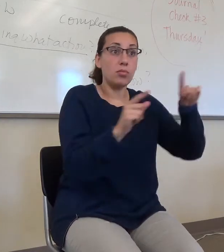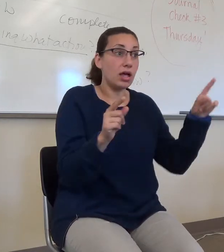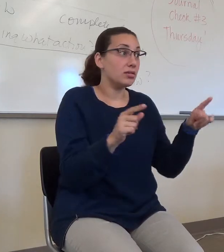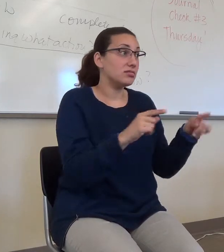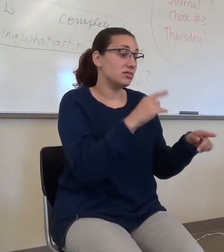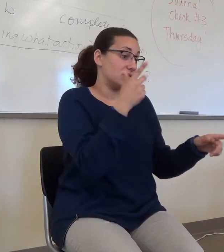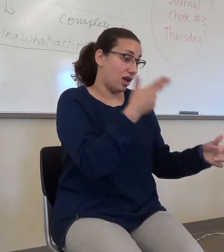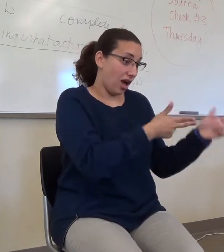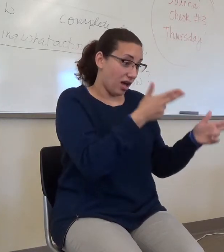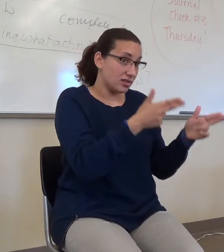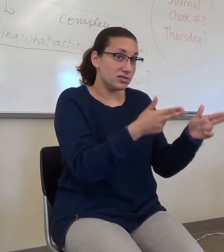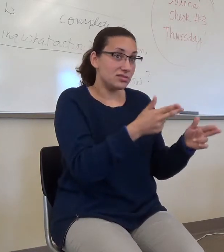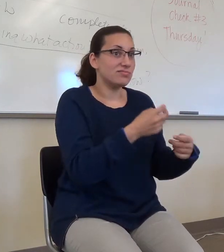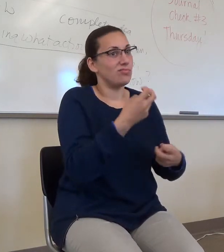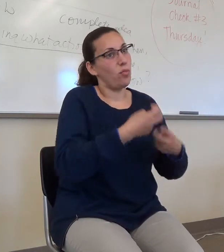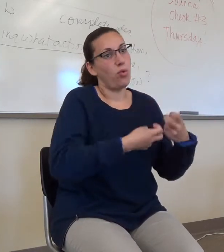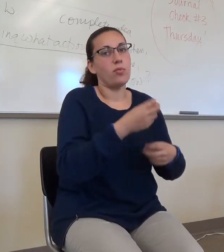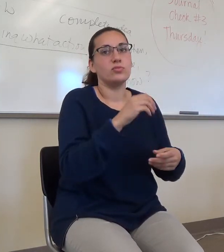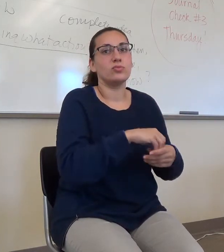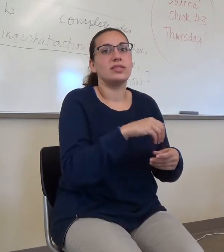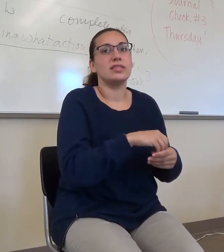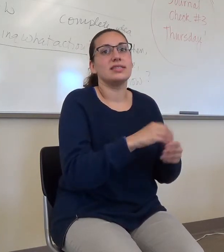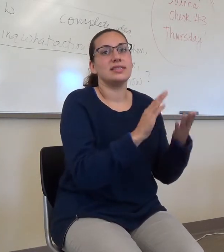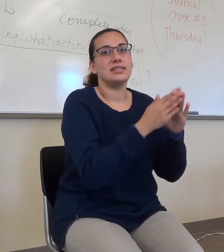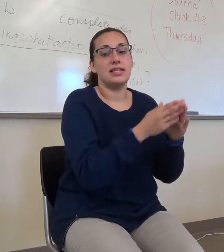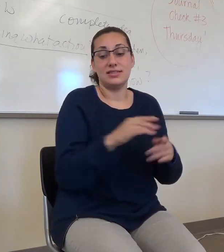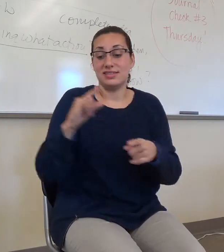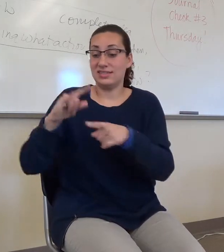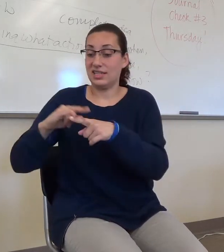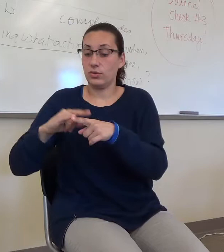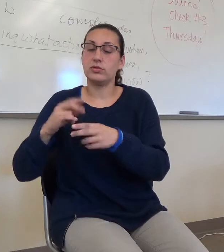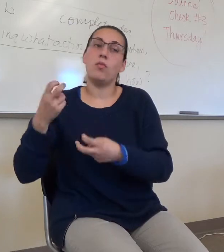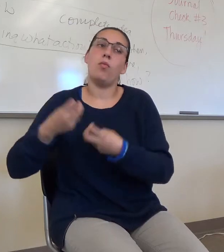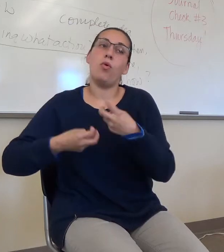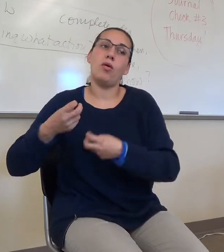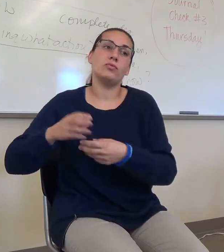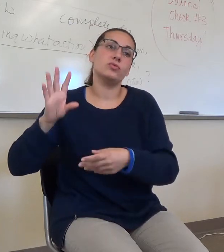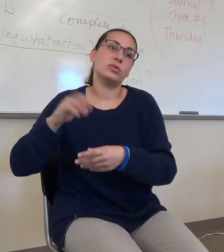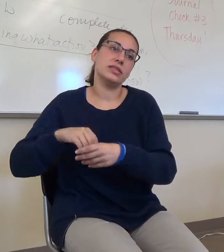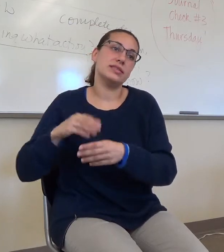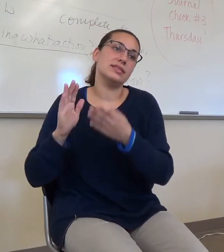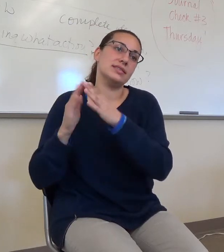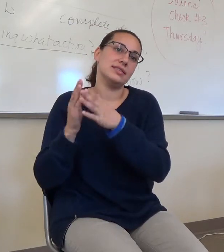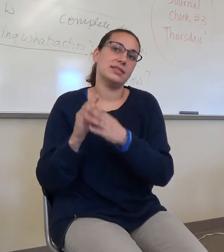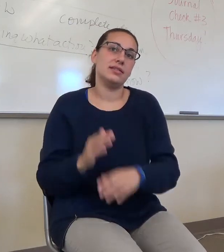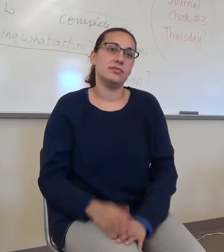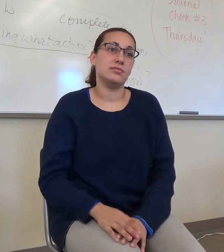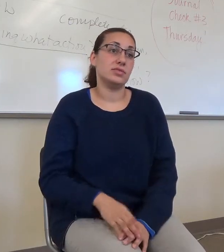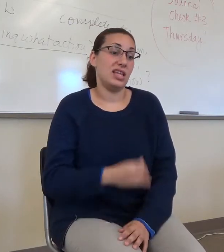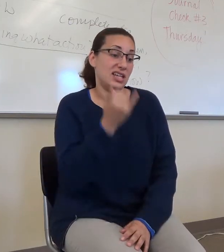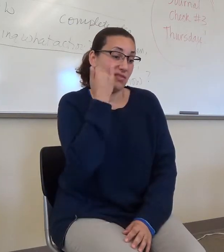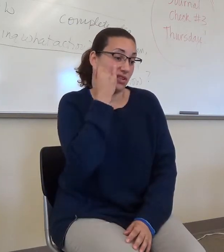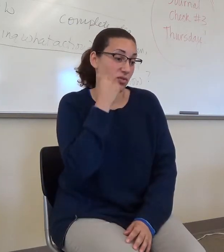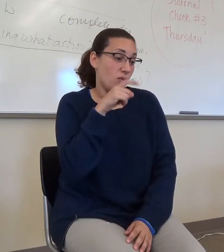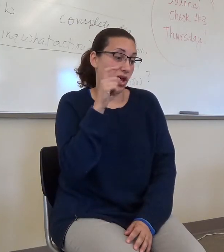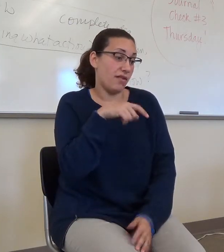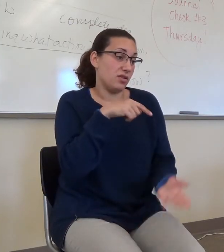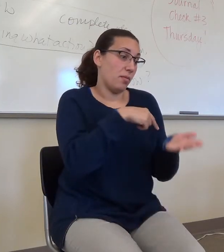city. Guns are causing problems, cigarettes are causing problems. Even if it is just having to pay the janitors to clean up